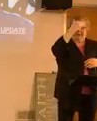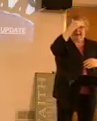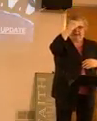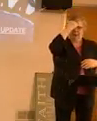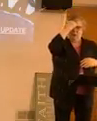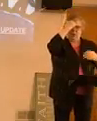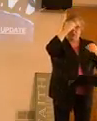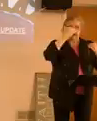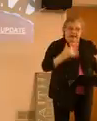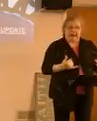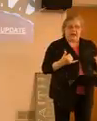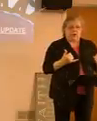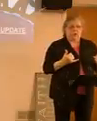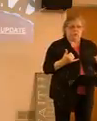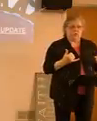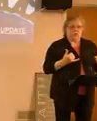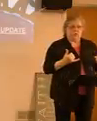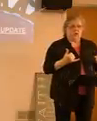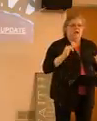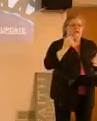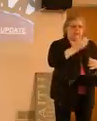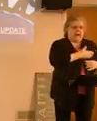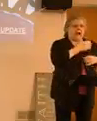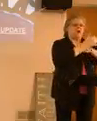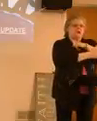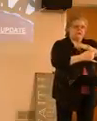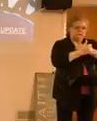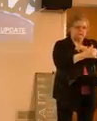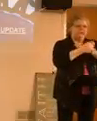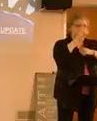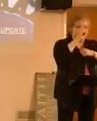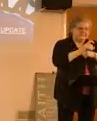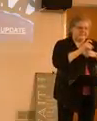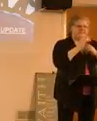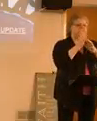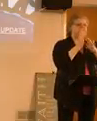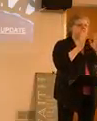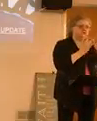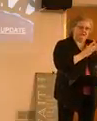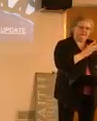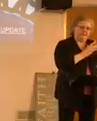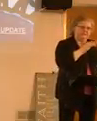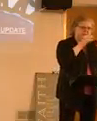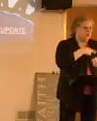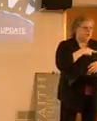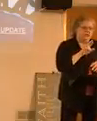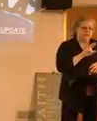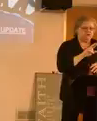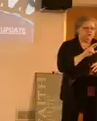more than we have ever known that our country is in need of Jesus, not religion,